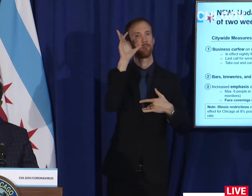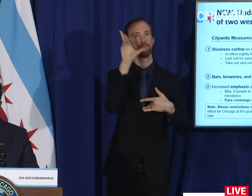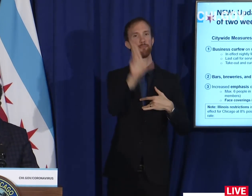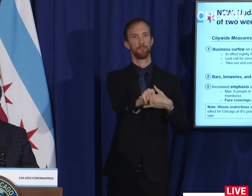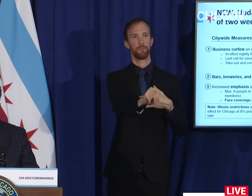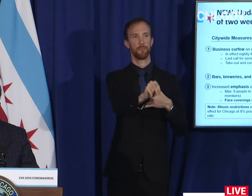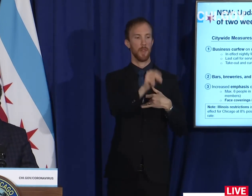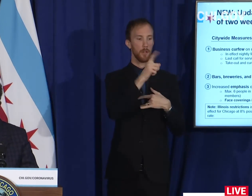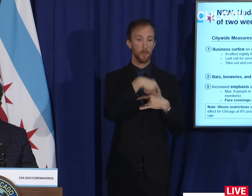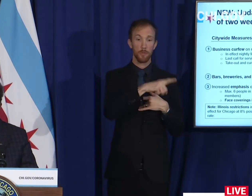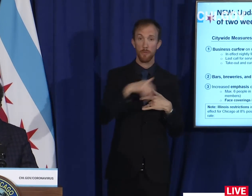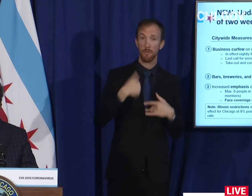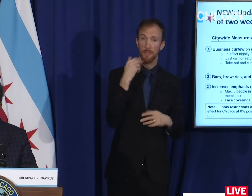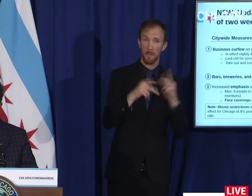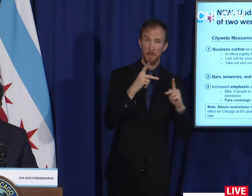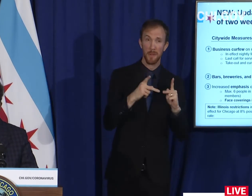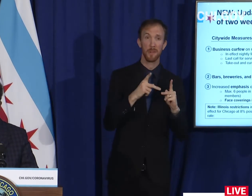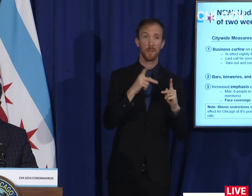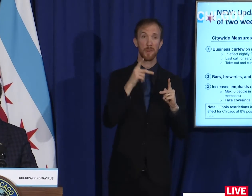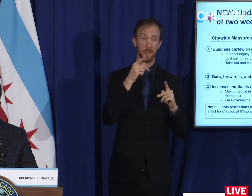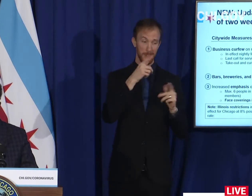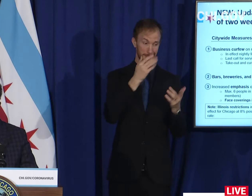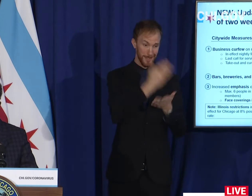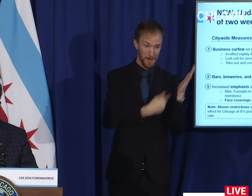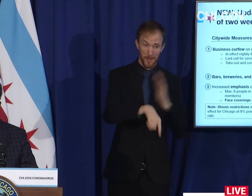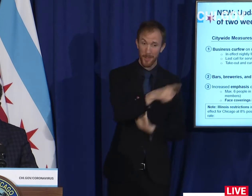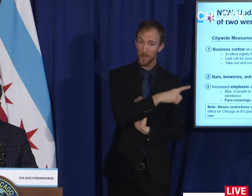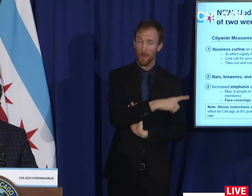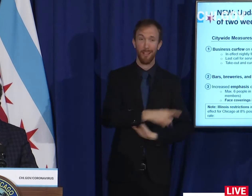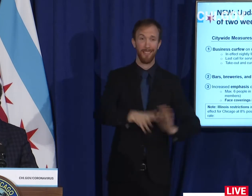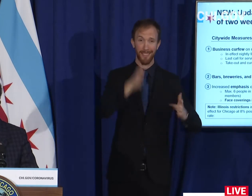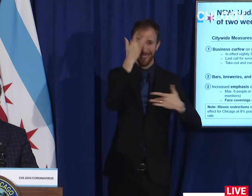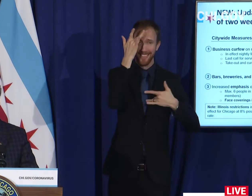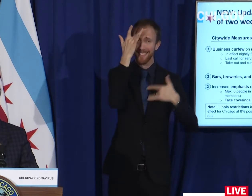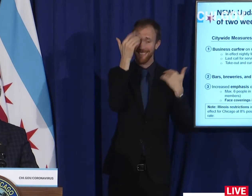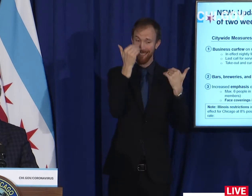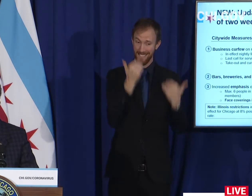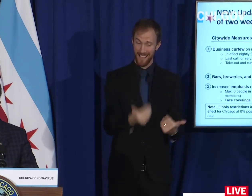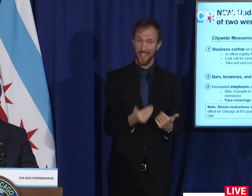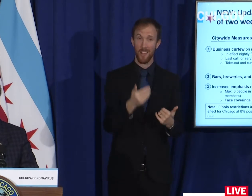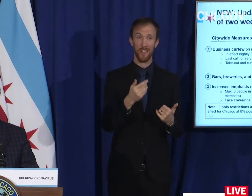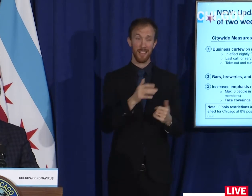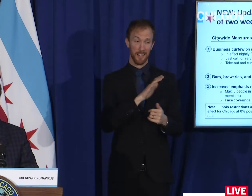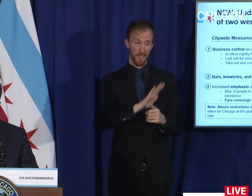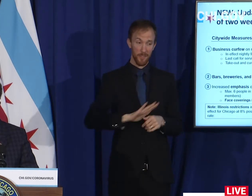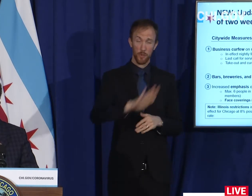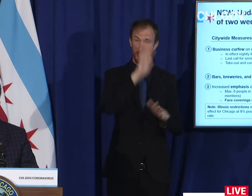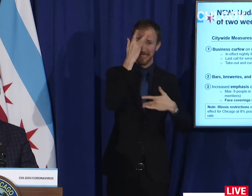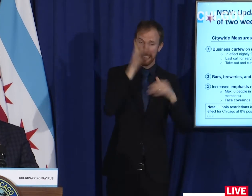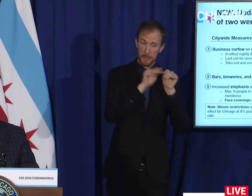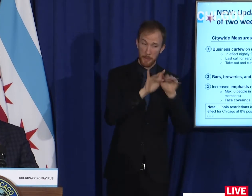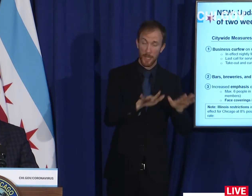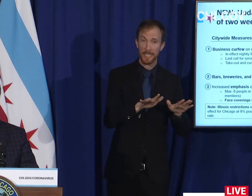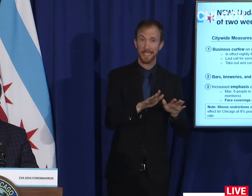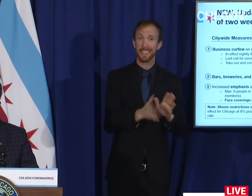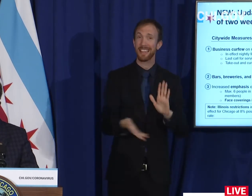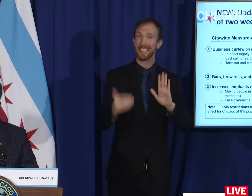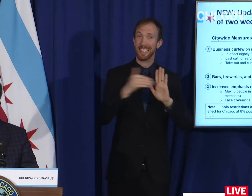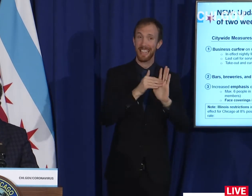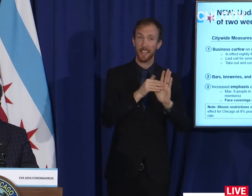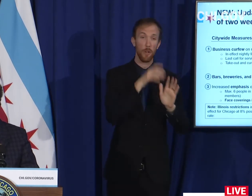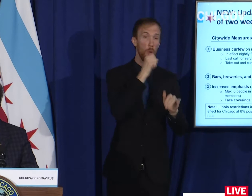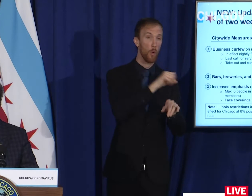can and you are getting it. And your numbers of infections are going up again. 18 to